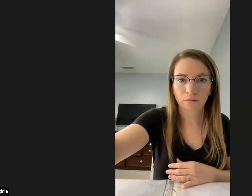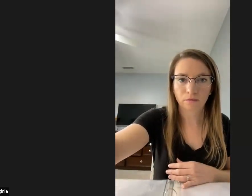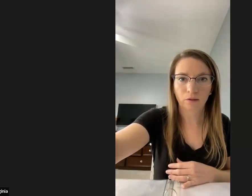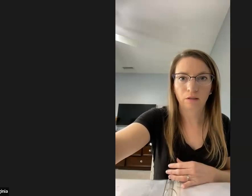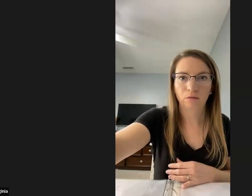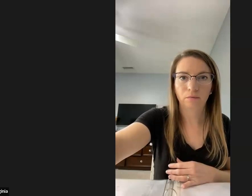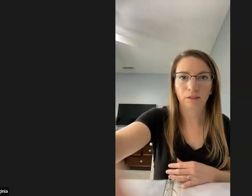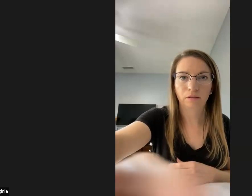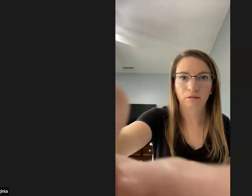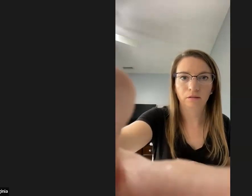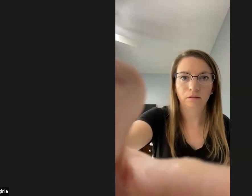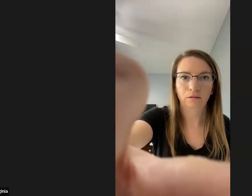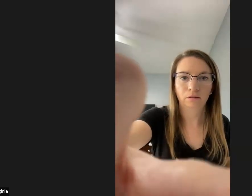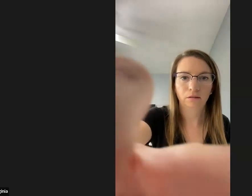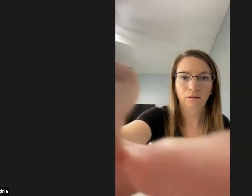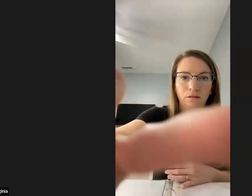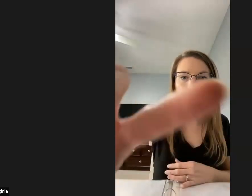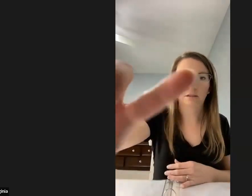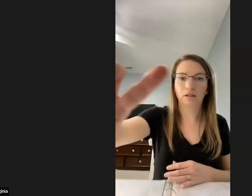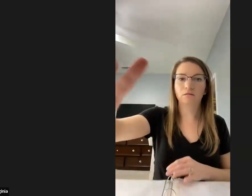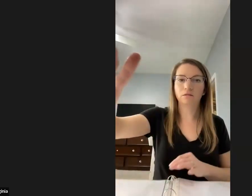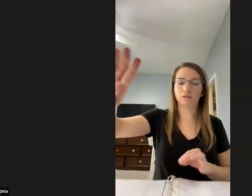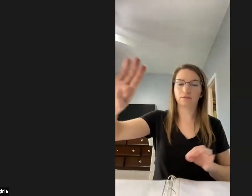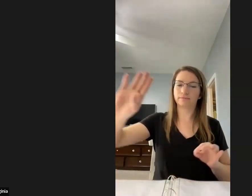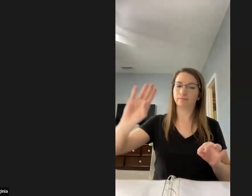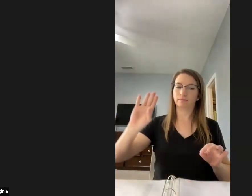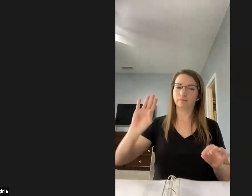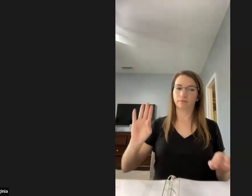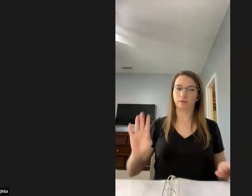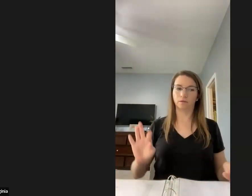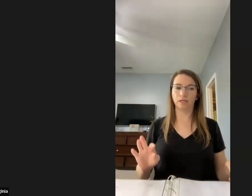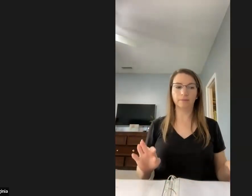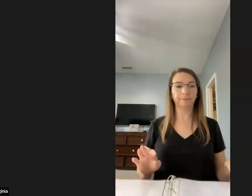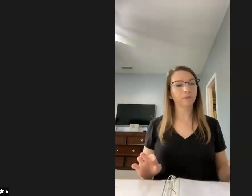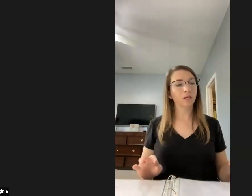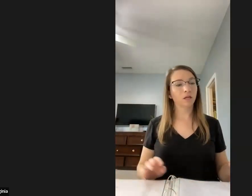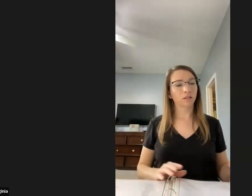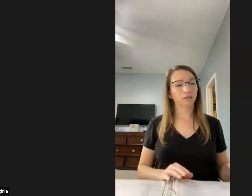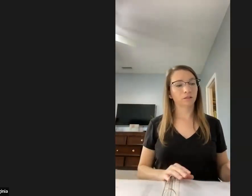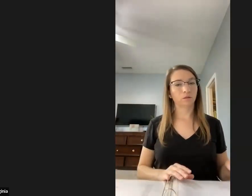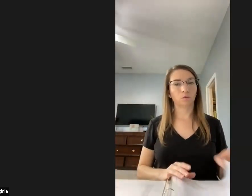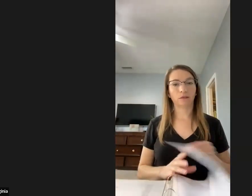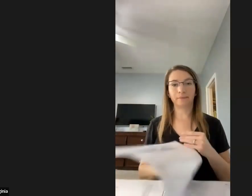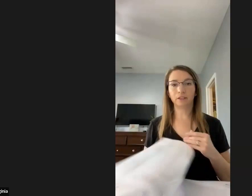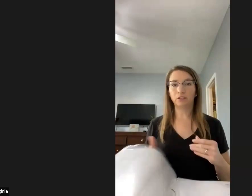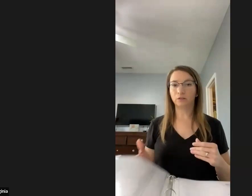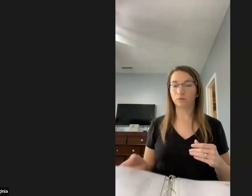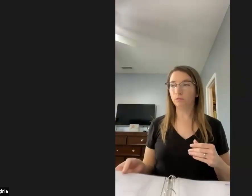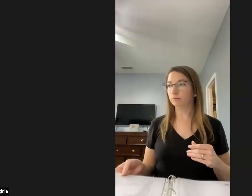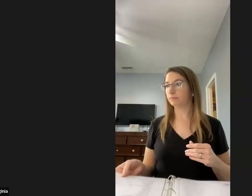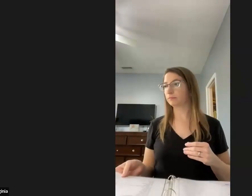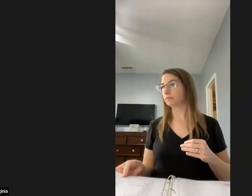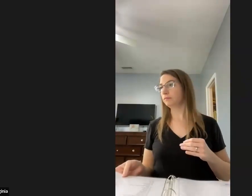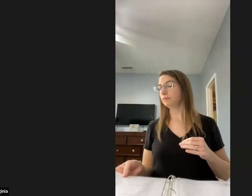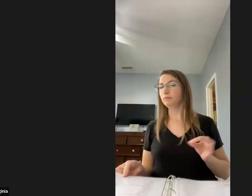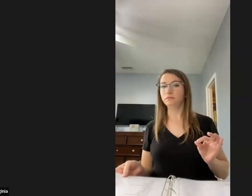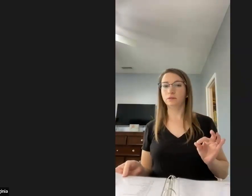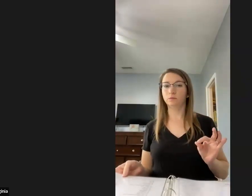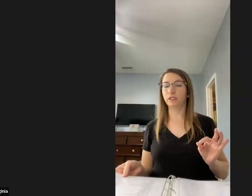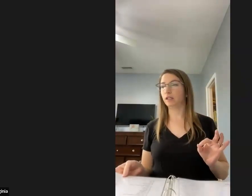All right, nobody, nothing else. All right. So what I'm gonna do, we